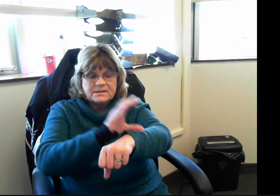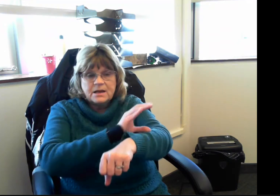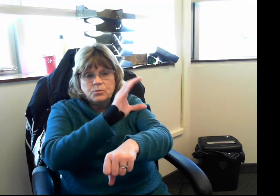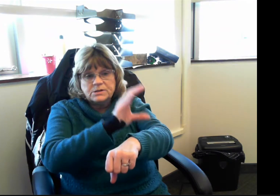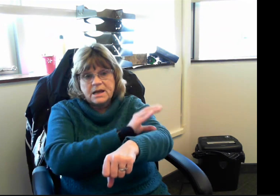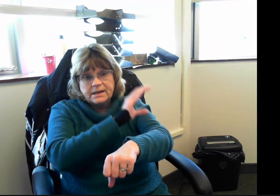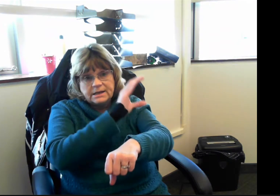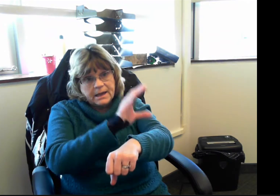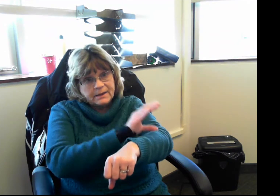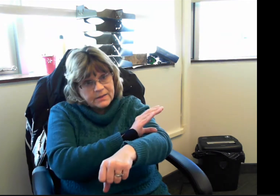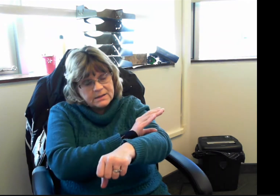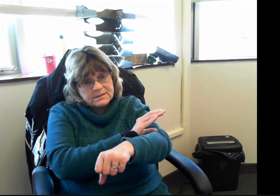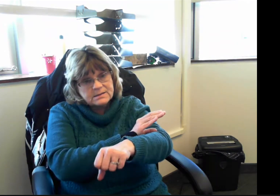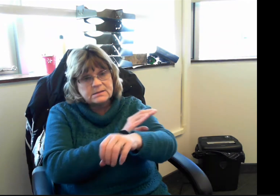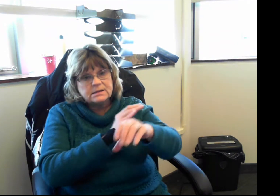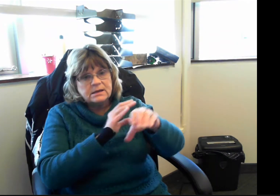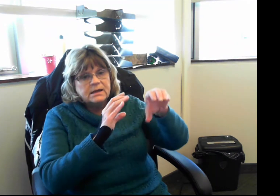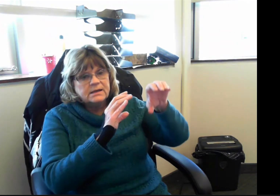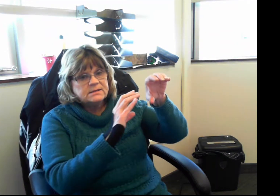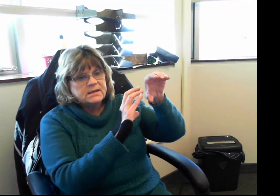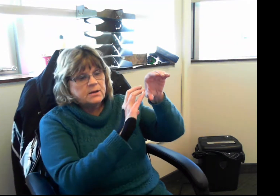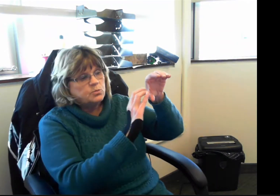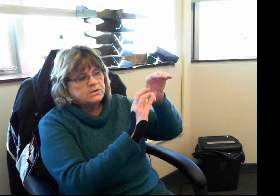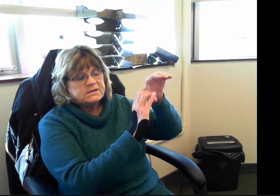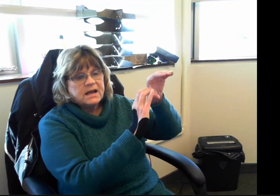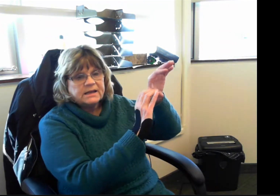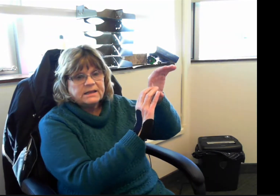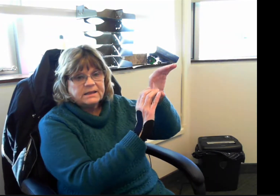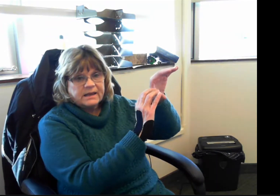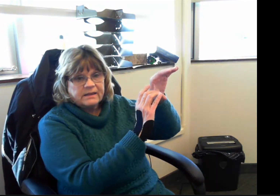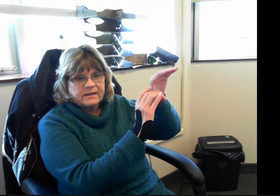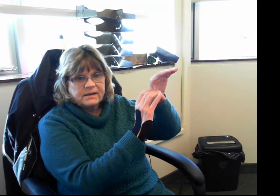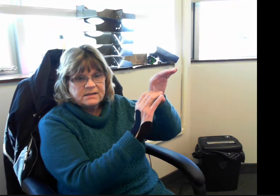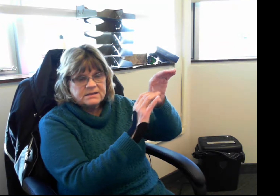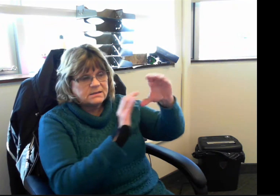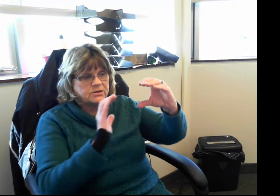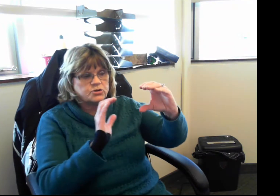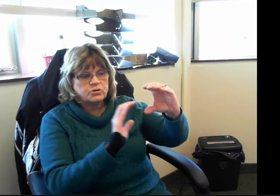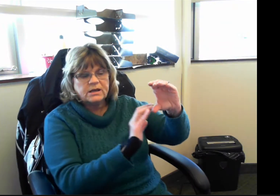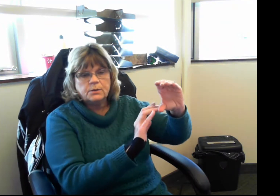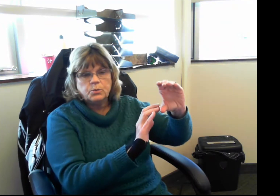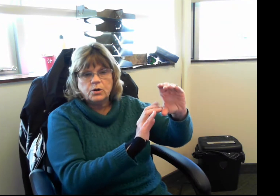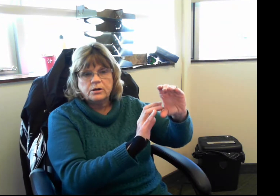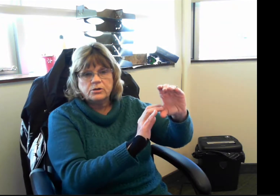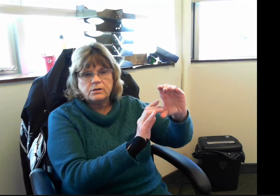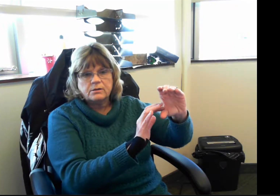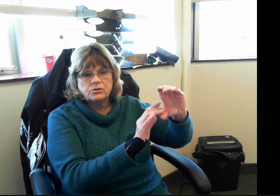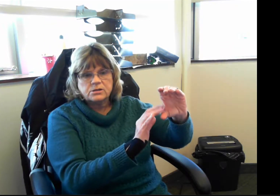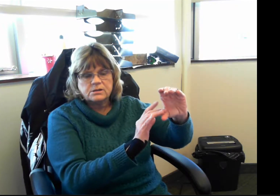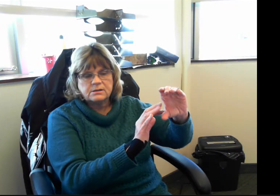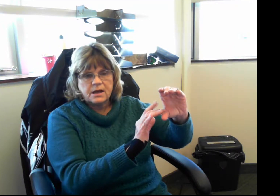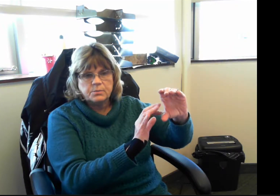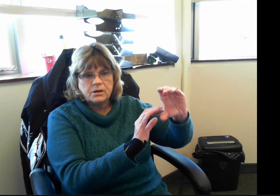Some will sign it like this. Some will sign it like this. Here's your keyboard, and you're typing on